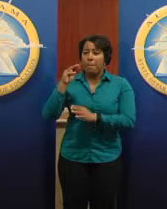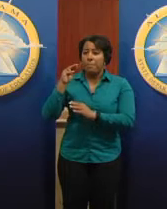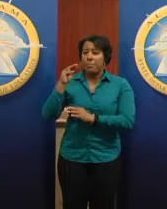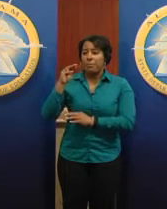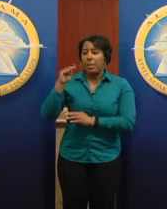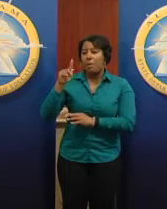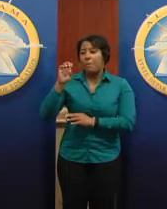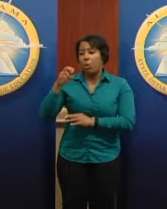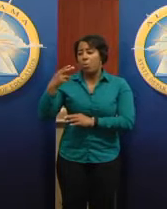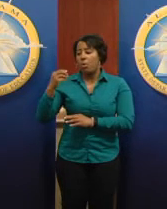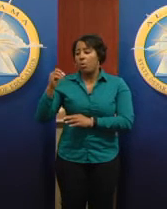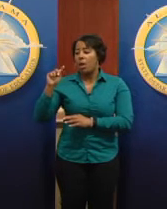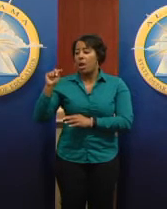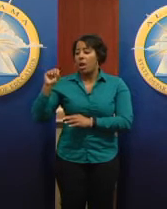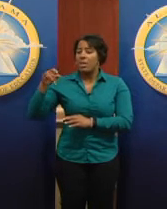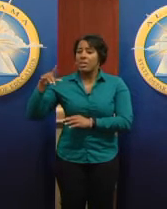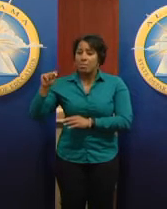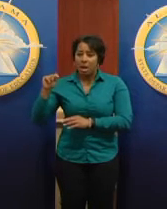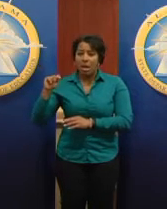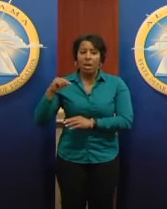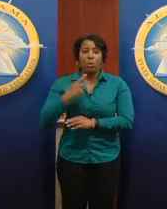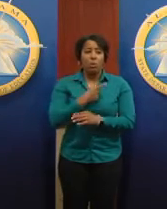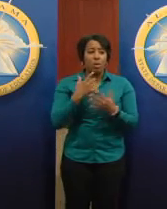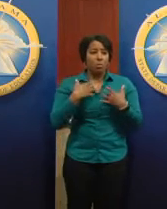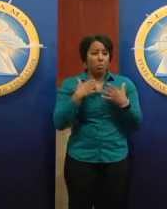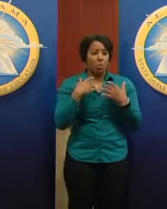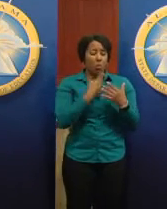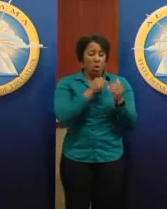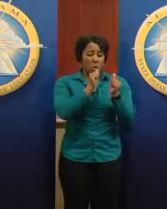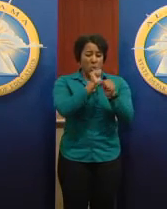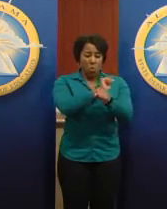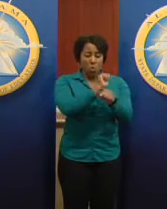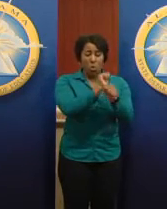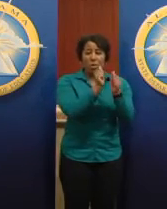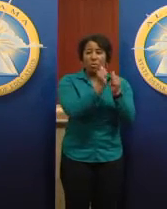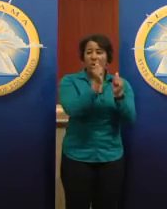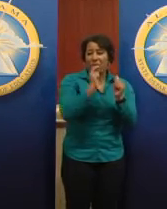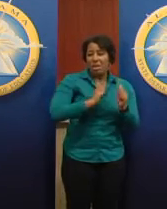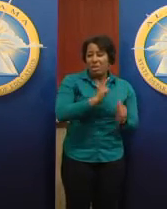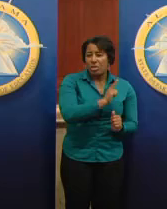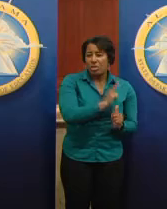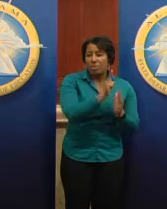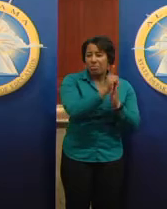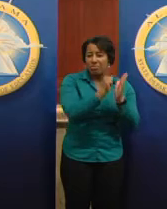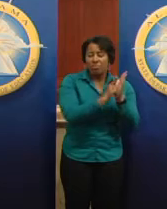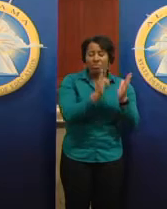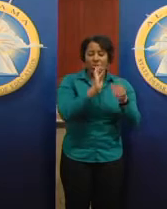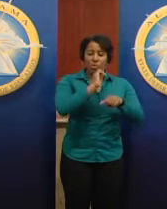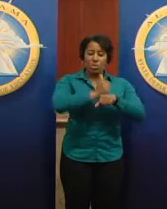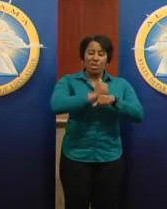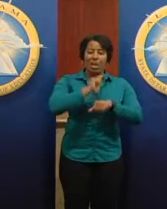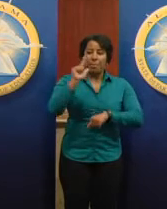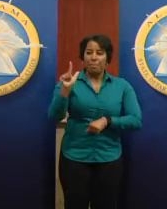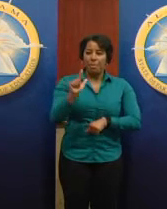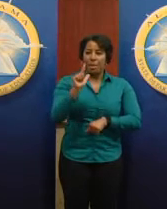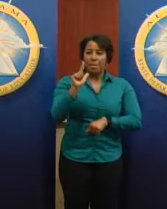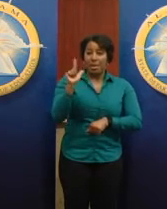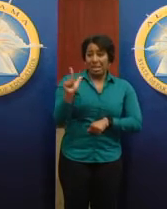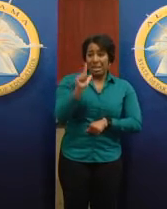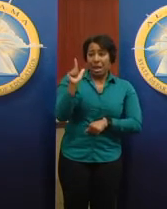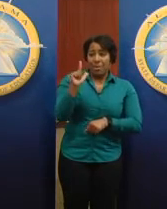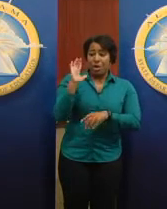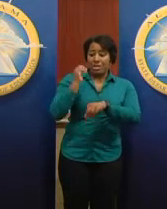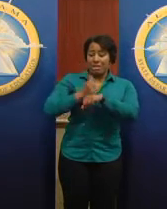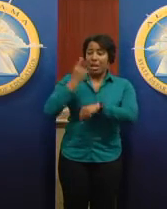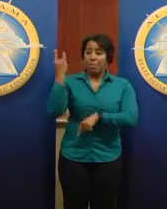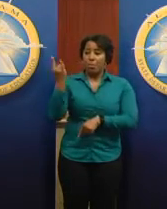with the legislature to get Wi-Fi to every public library, so there are access points all across the state at different places.